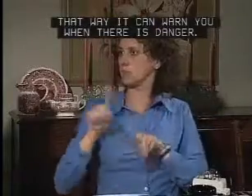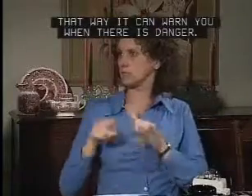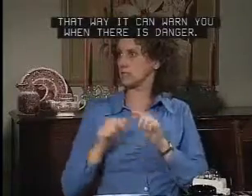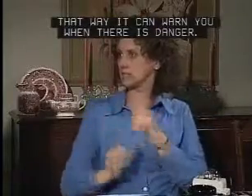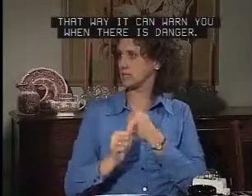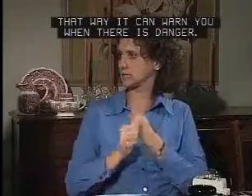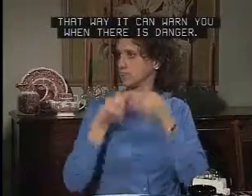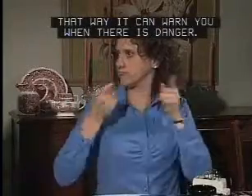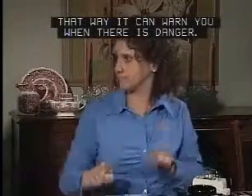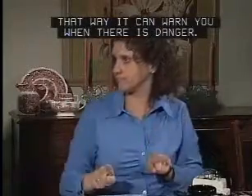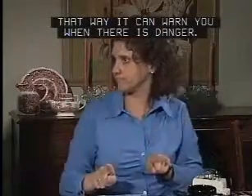warn you when there's danger.